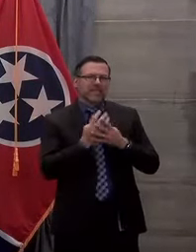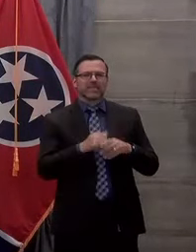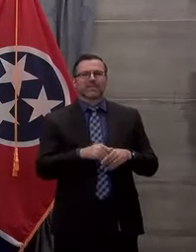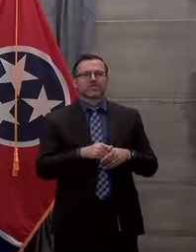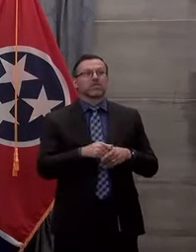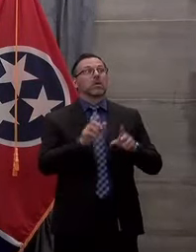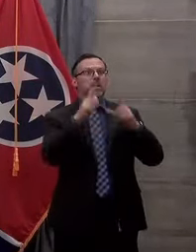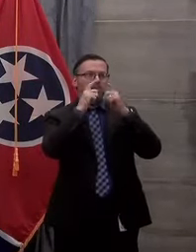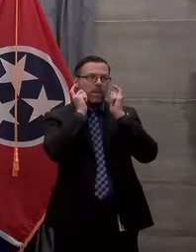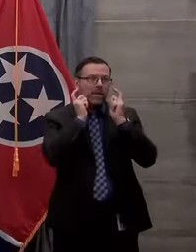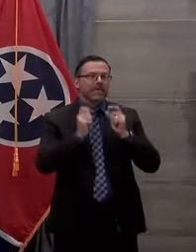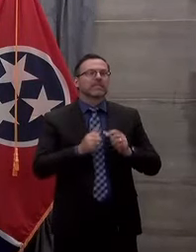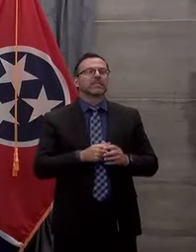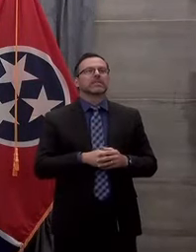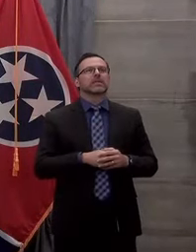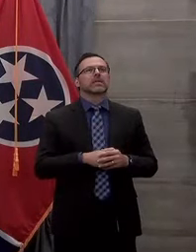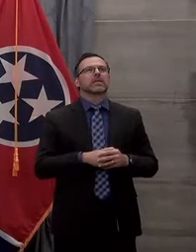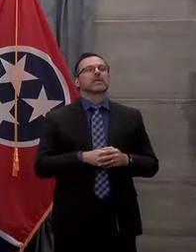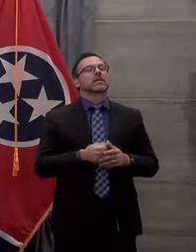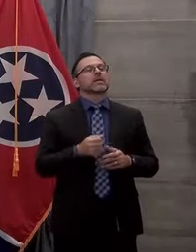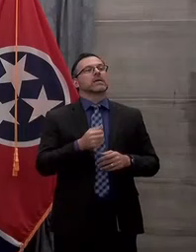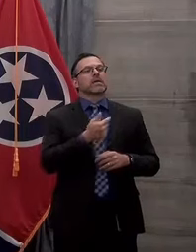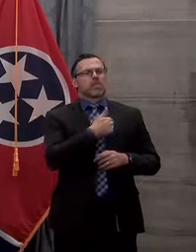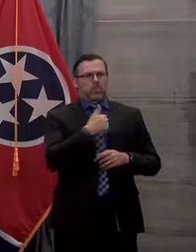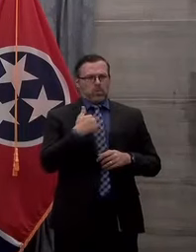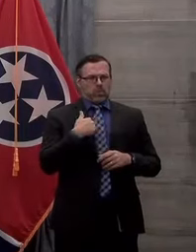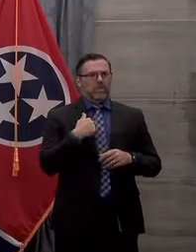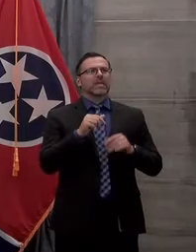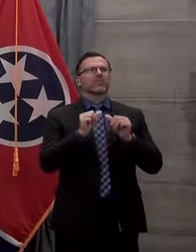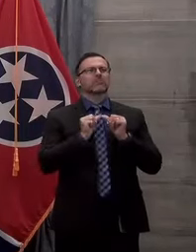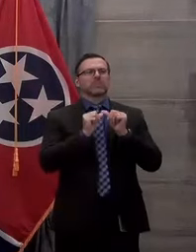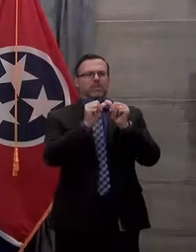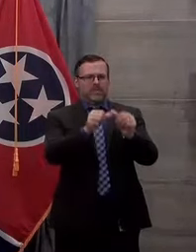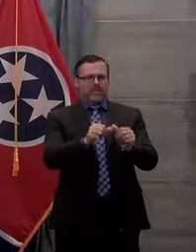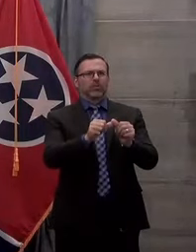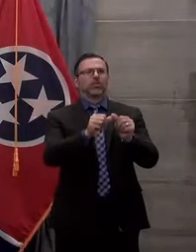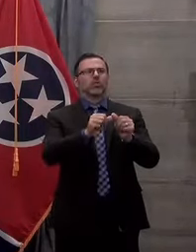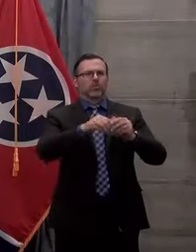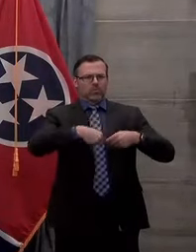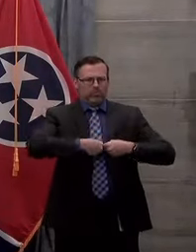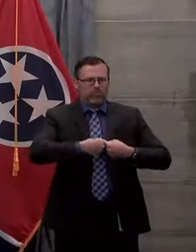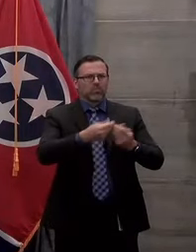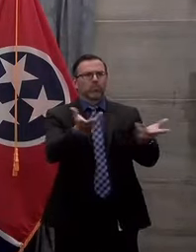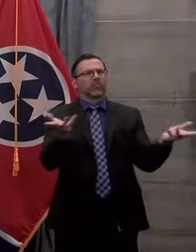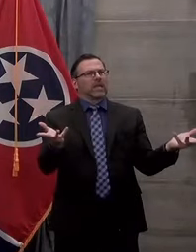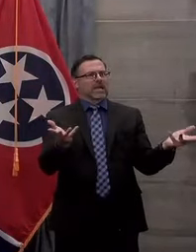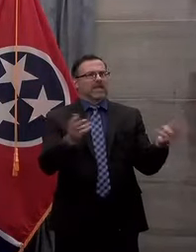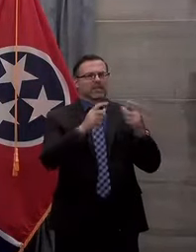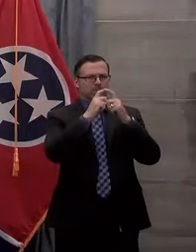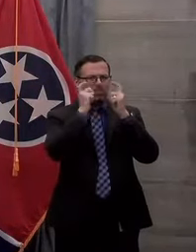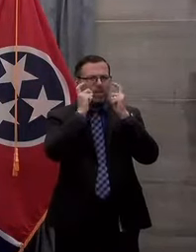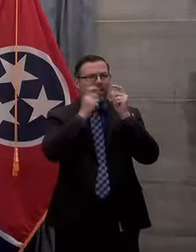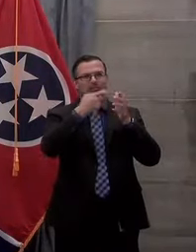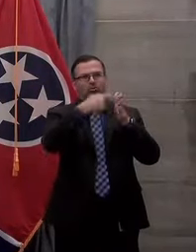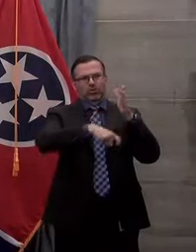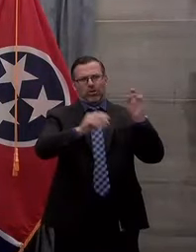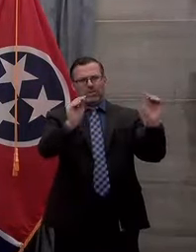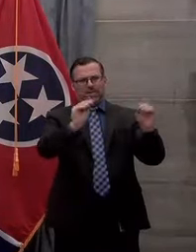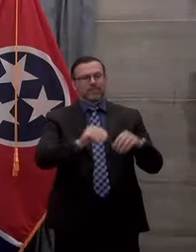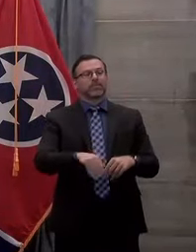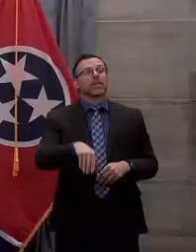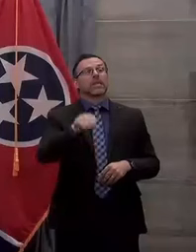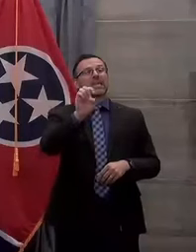mask. And we have continued distribution of the free masks that we provided. The EPA, as you